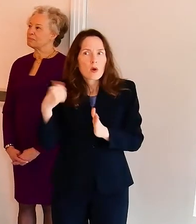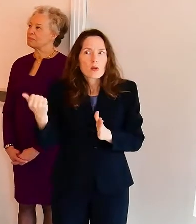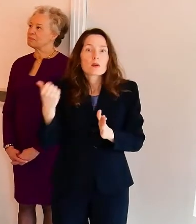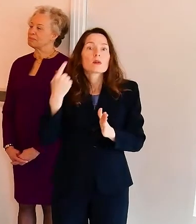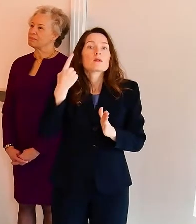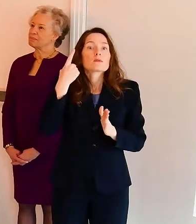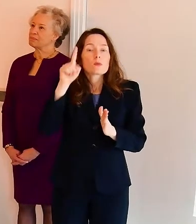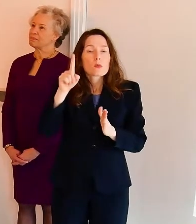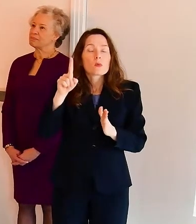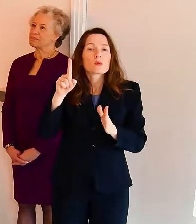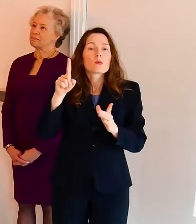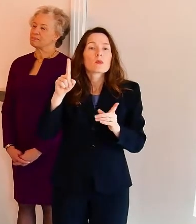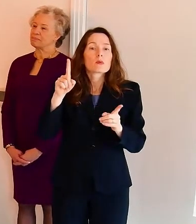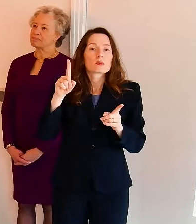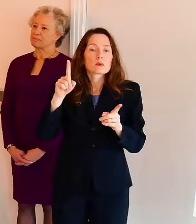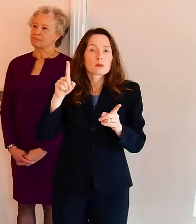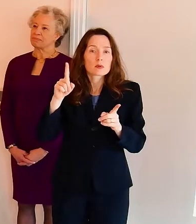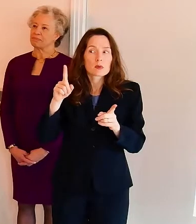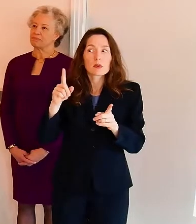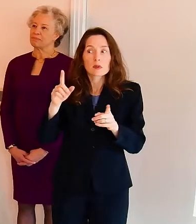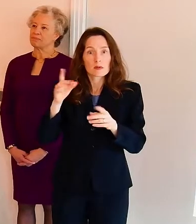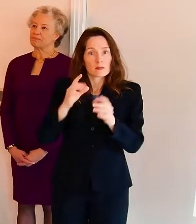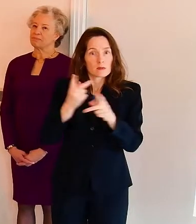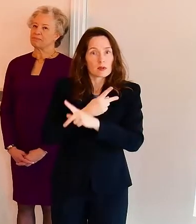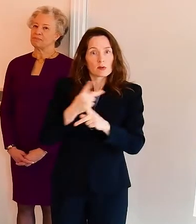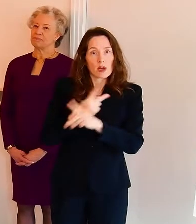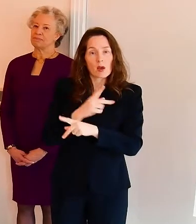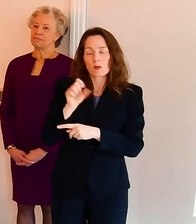or Series A funding.